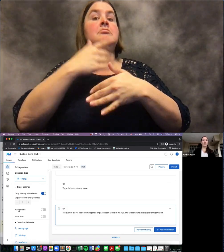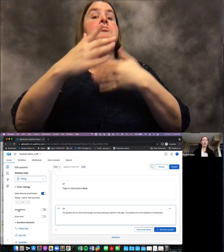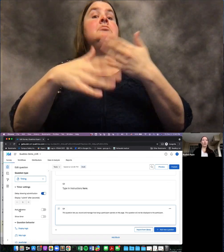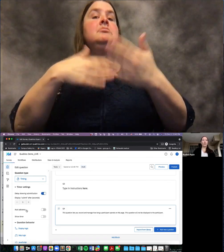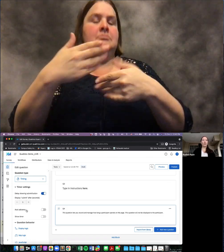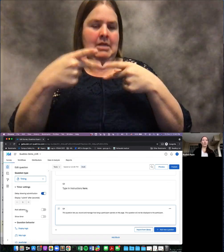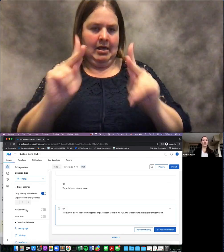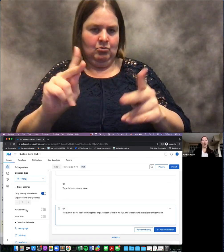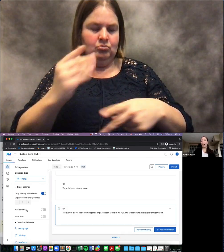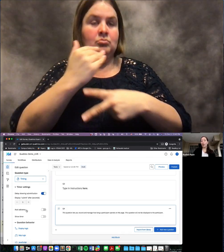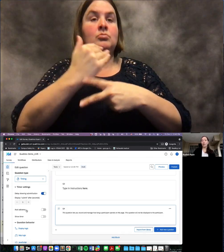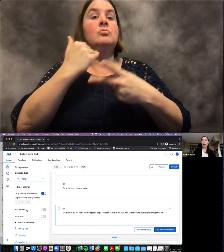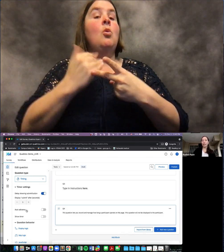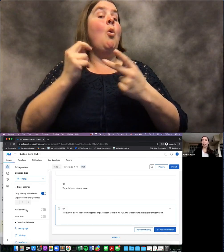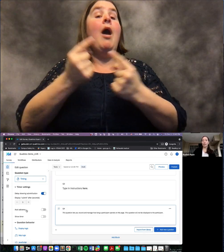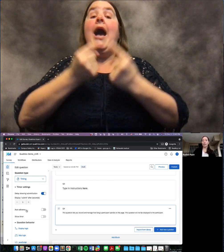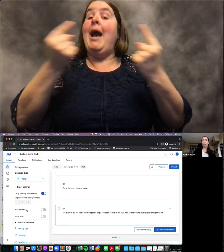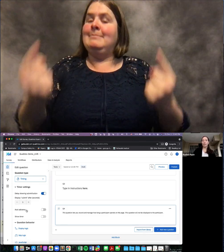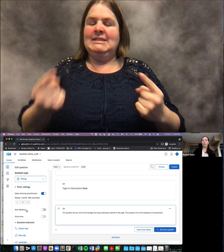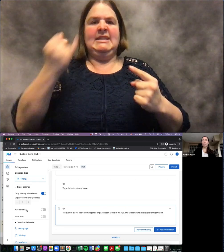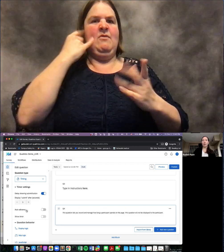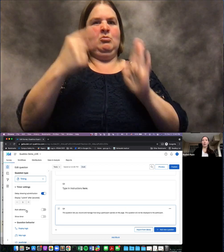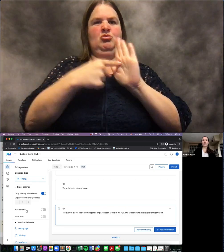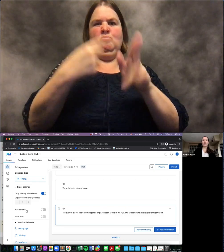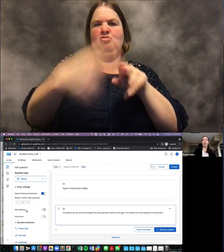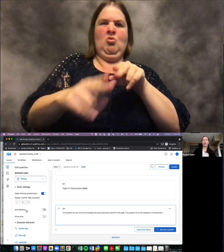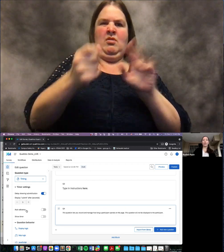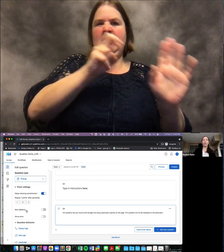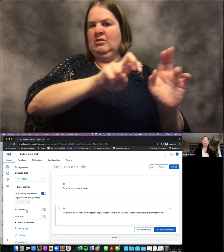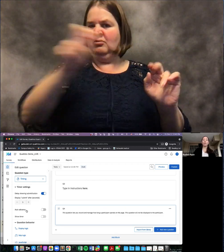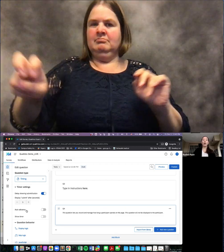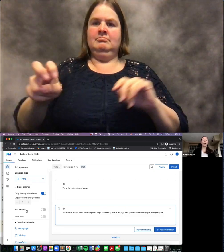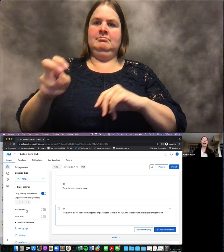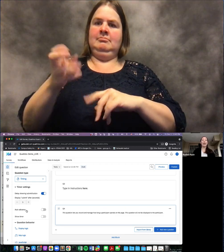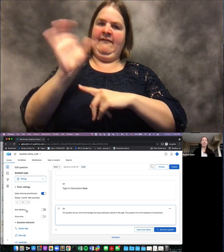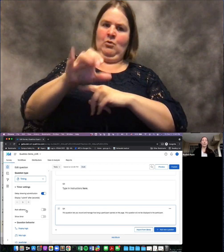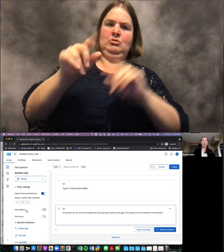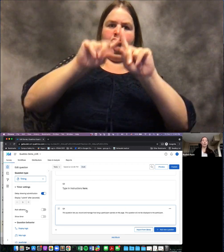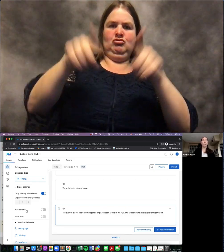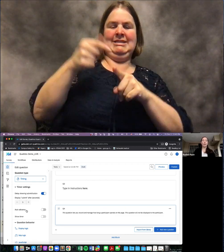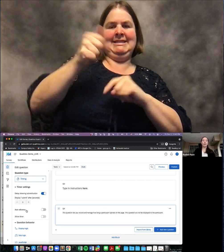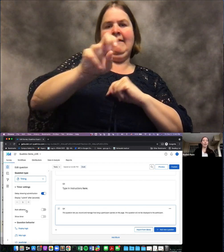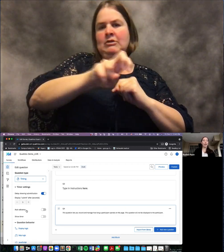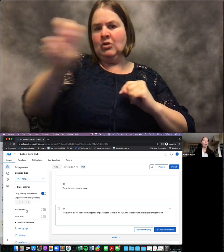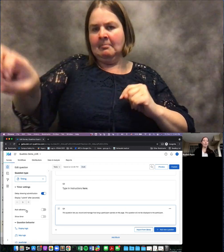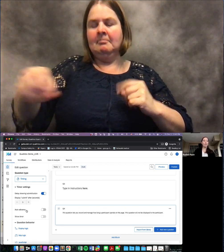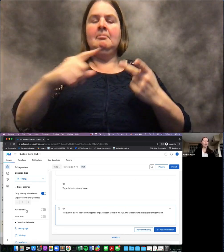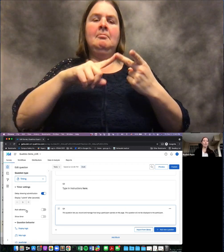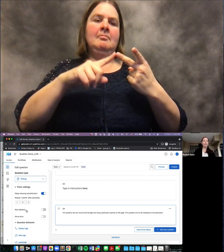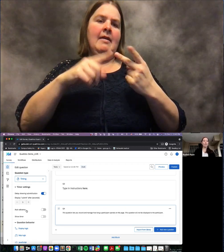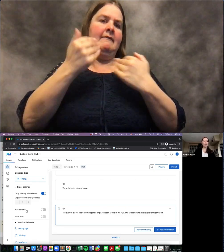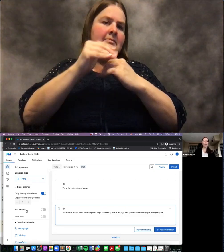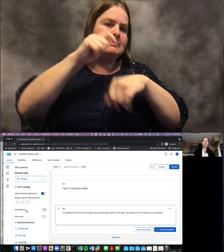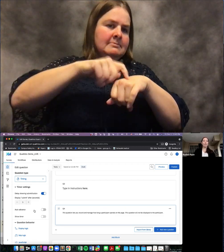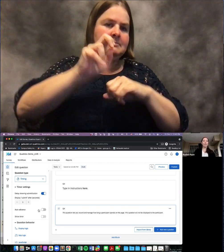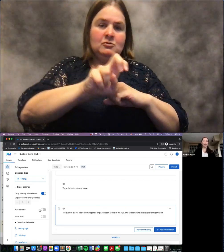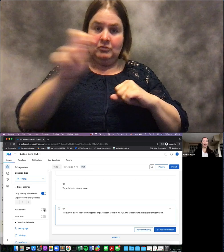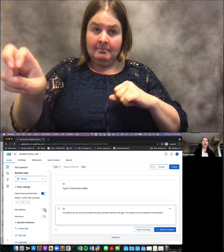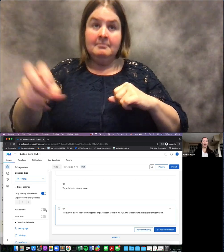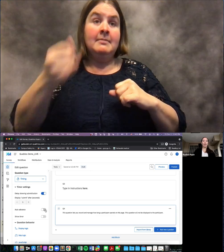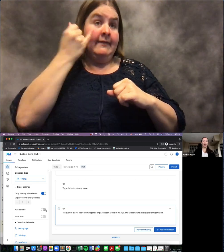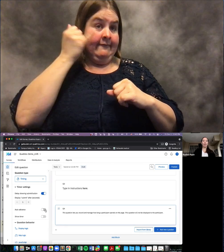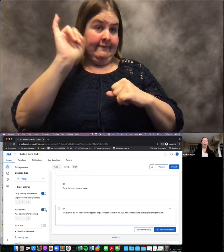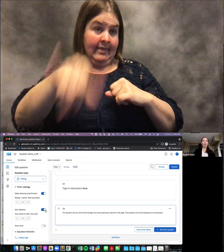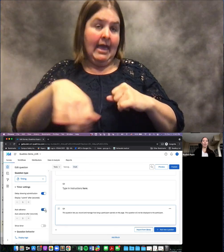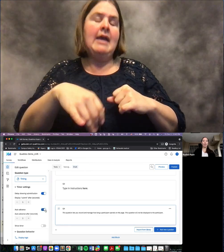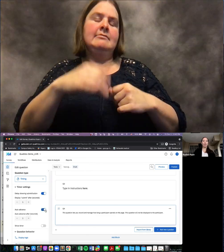If I wanted to auto advance, so if I wanted to move on after a certain period of time,